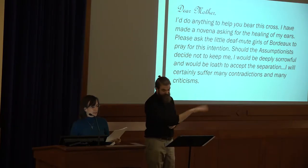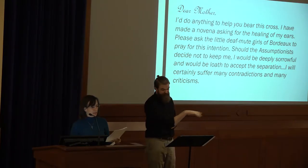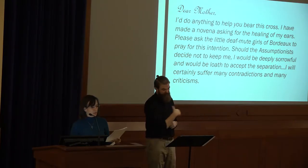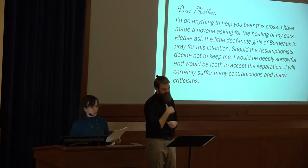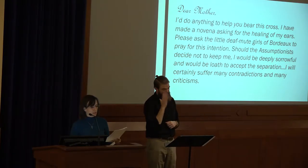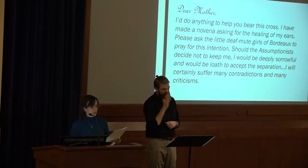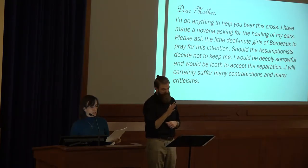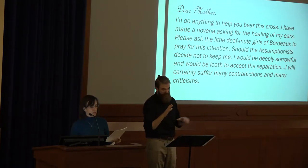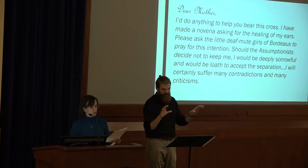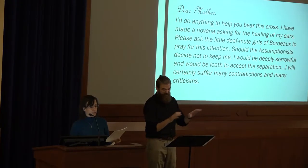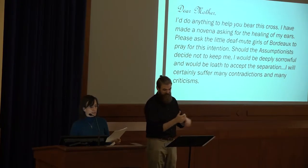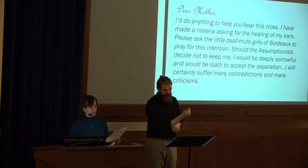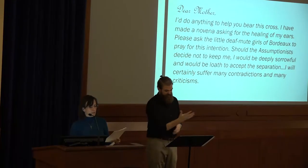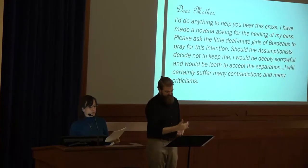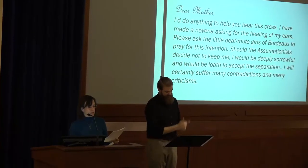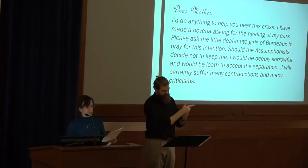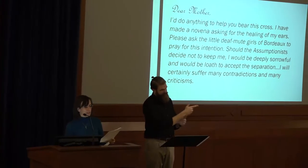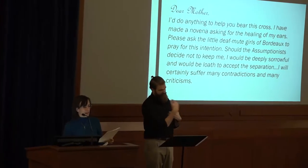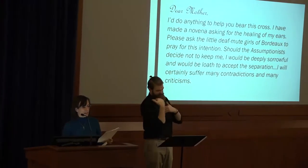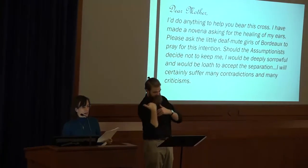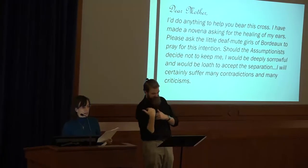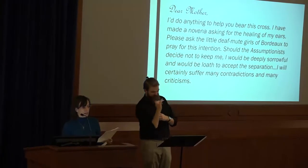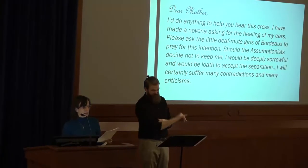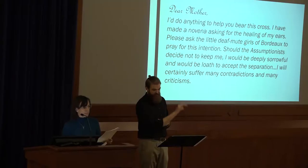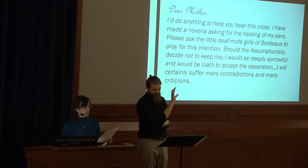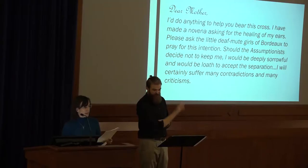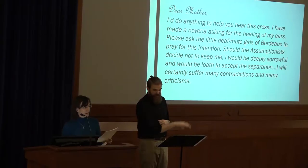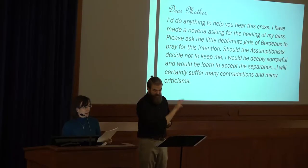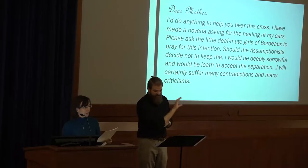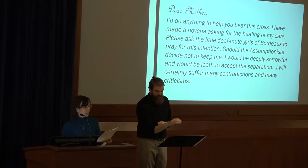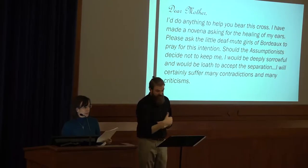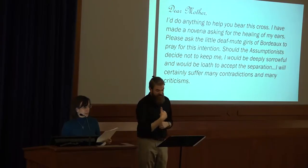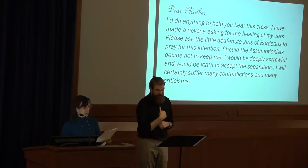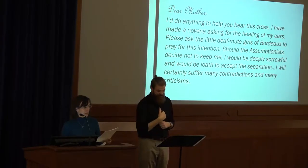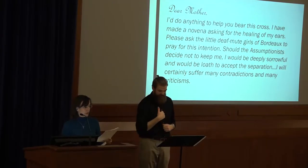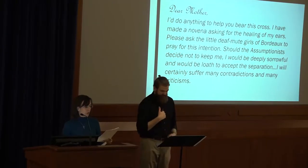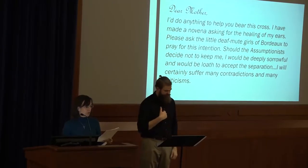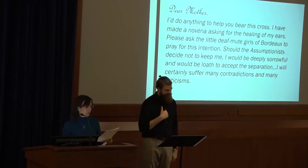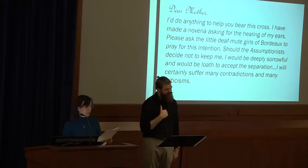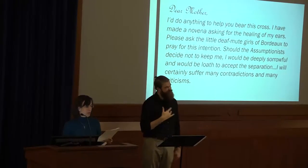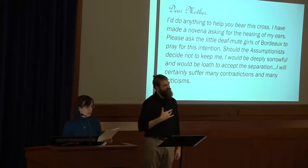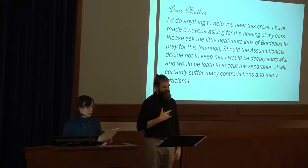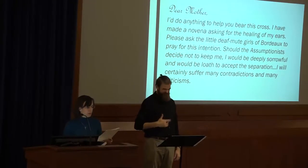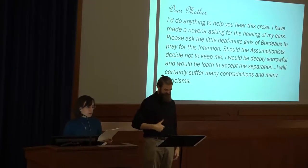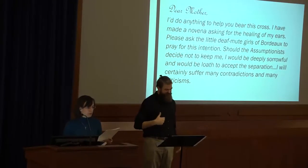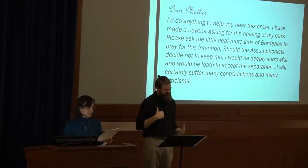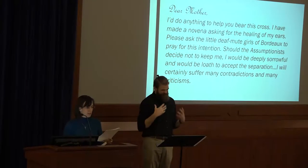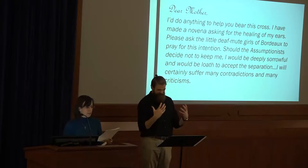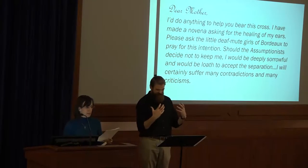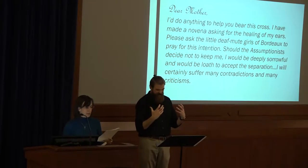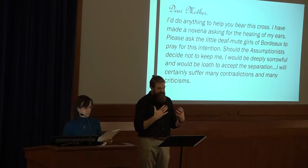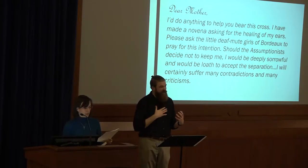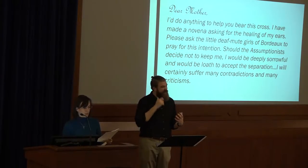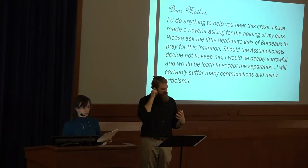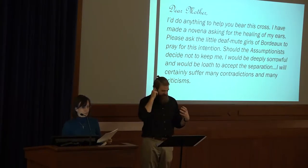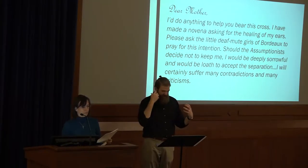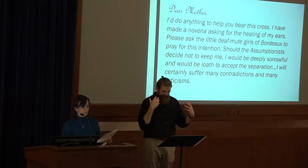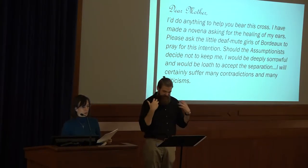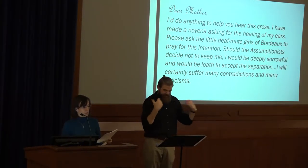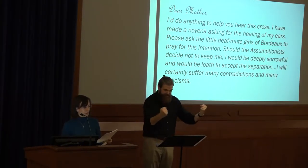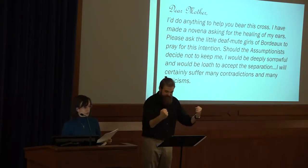this intention. Should the Assumptionists decide not to keep me, I would be deeply sorrowful and would be loath to accept the